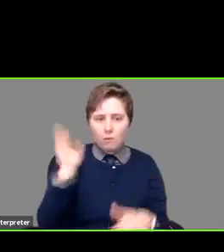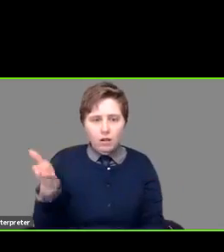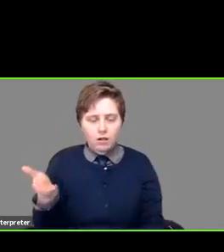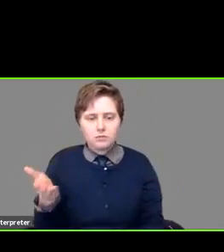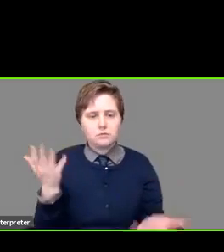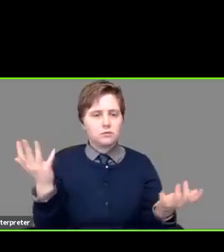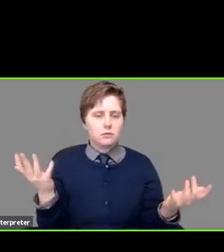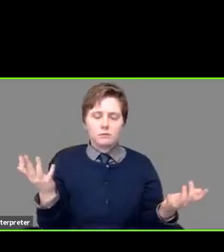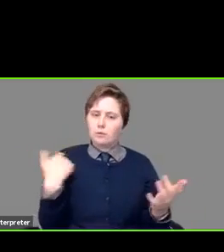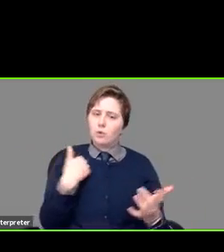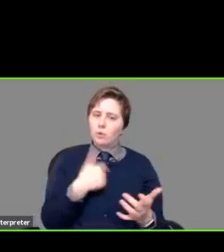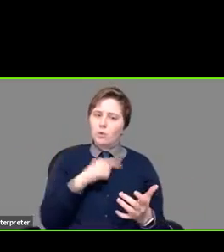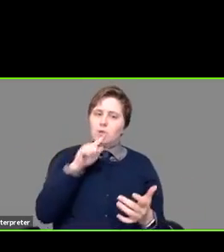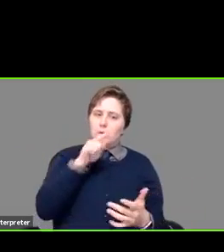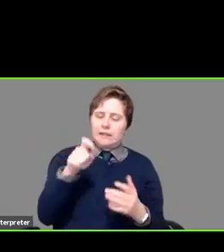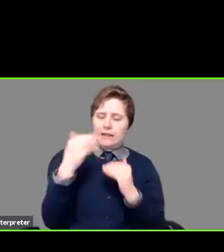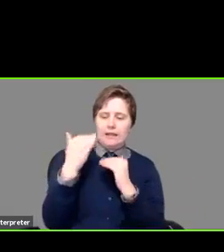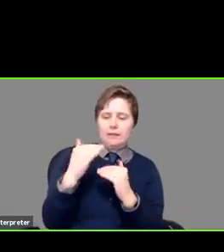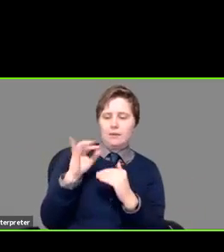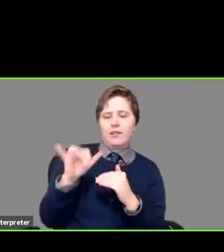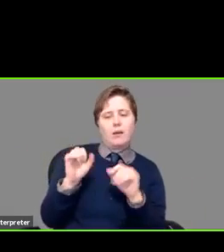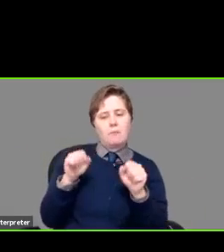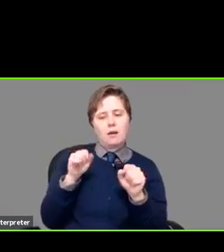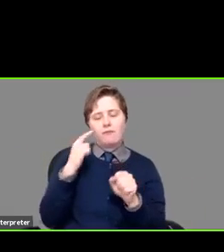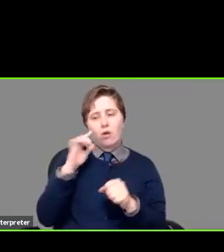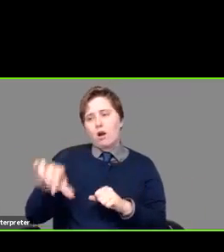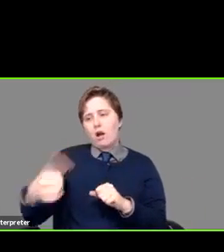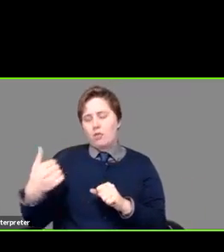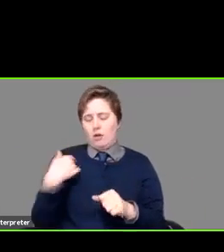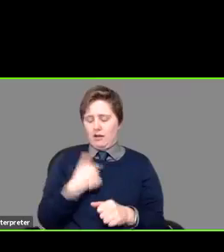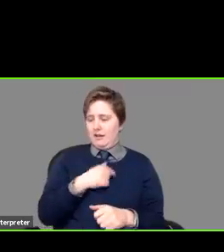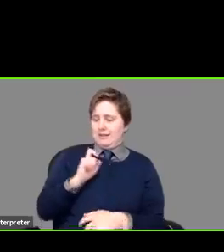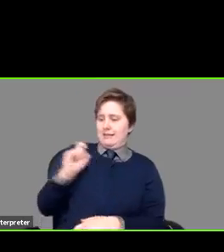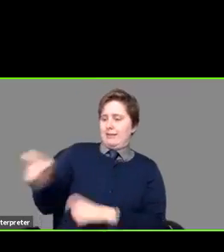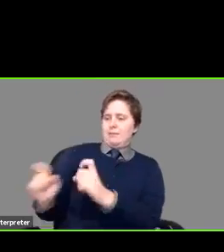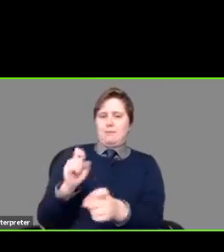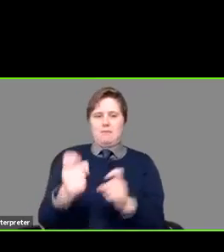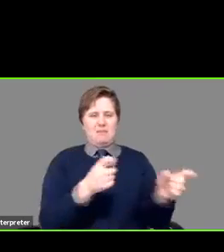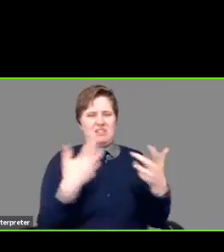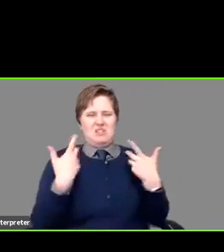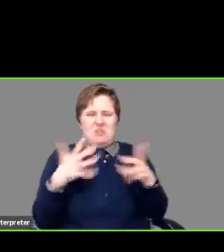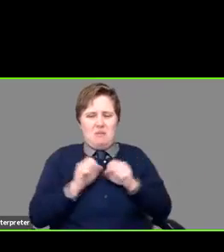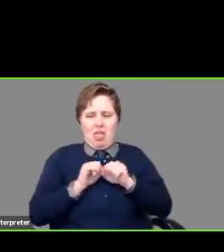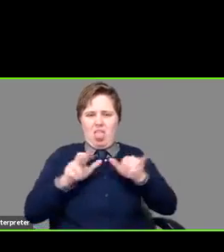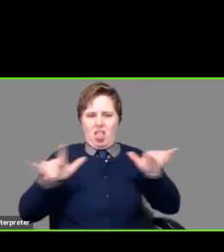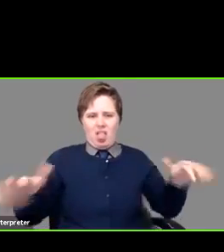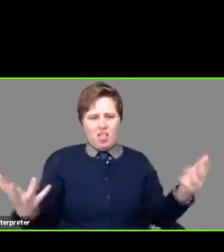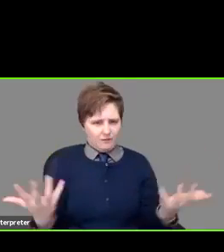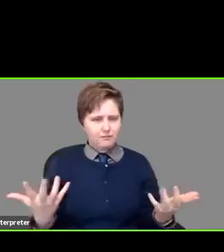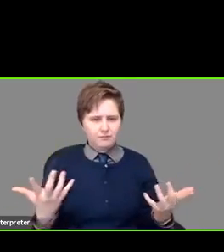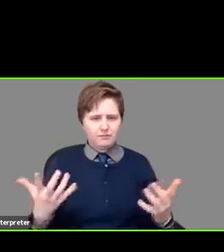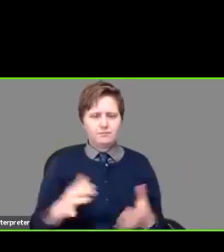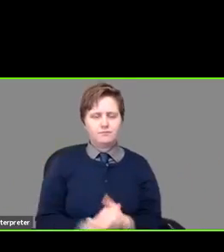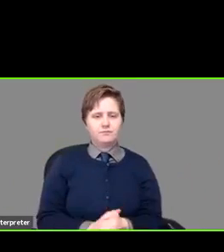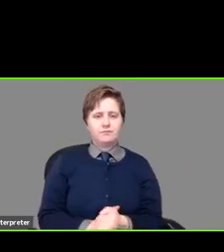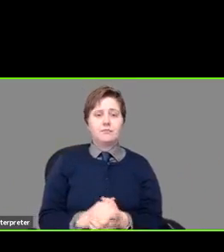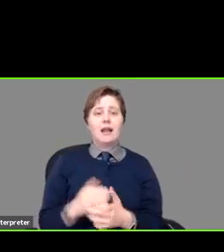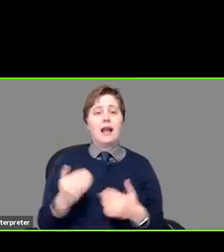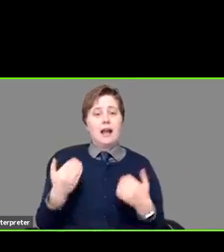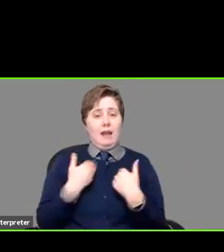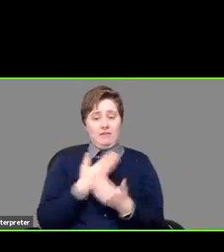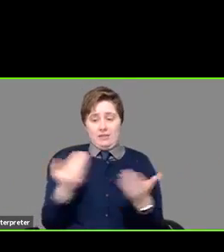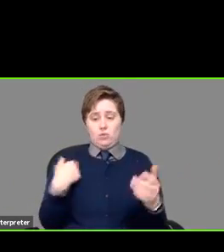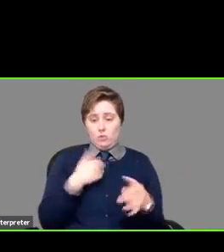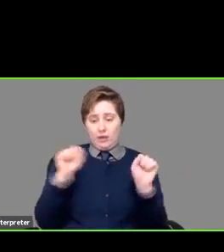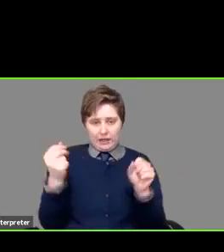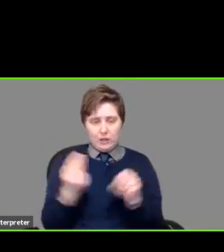we could really limit that ability for somebody else to catch it from us if we have it. Again, there's weapons out there that we can use,